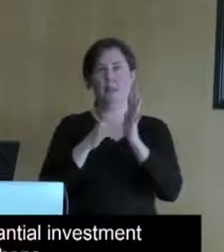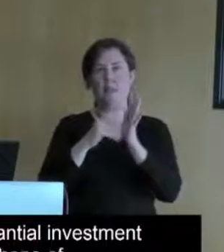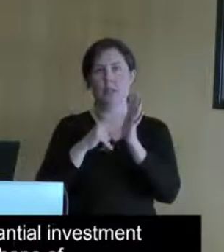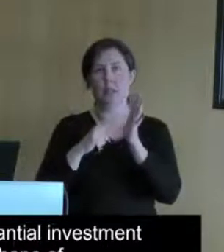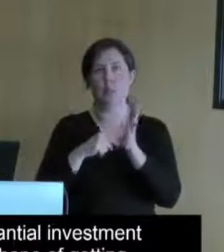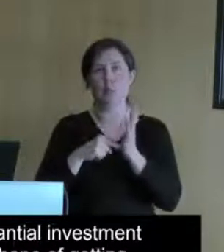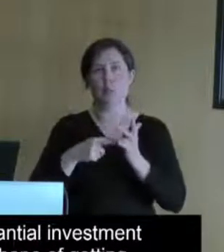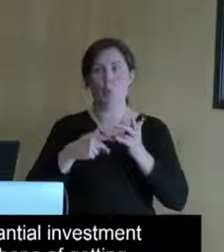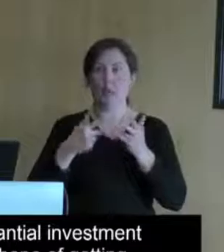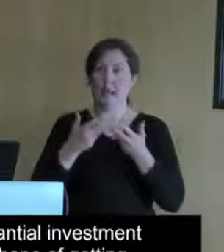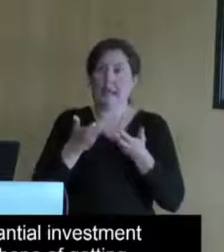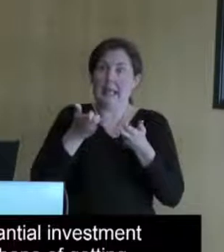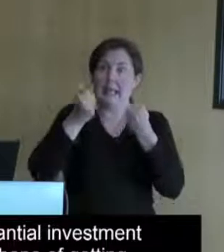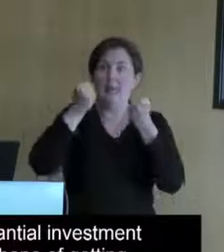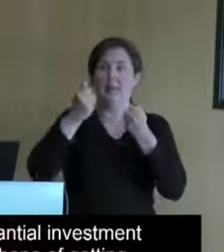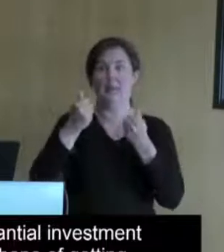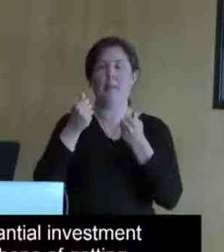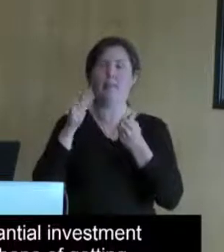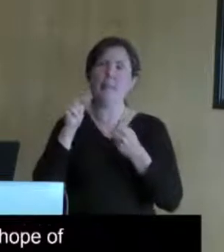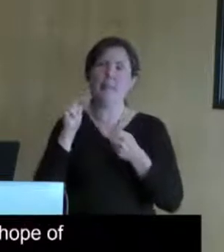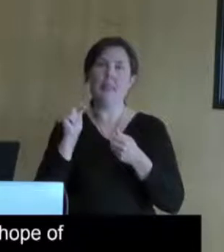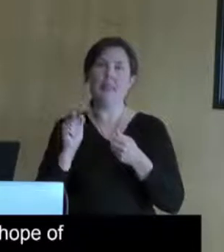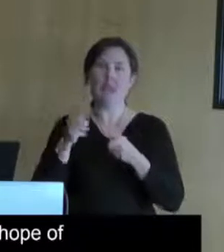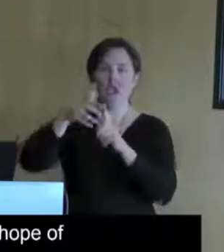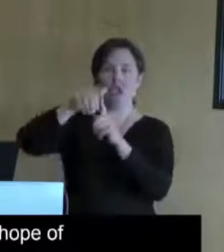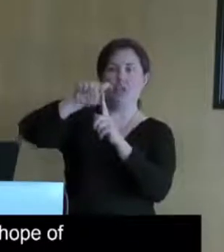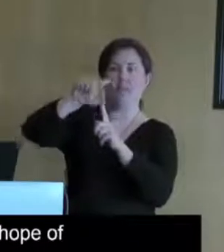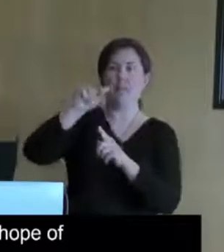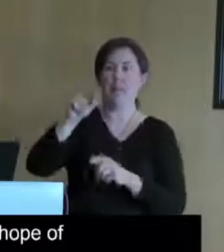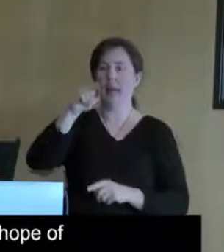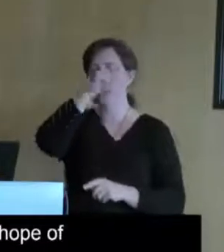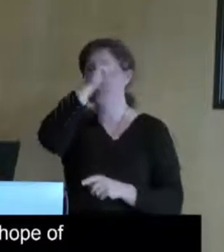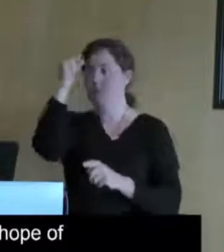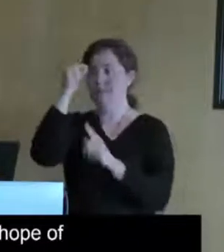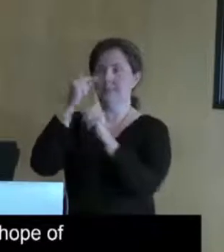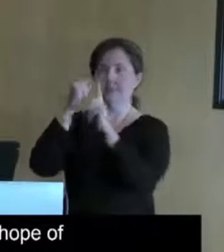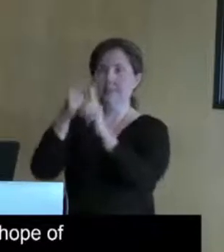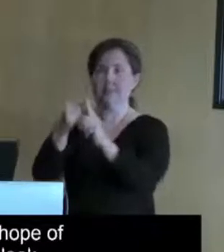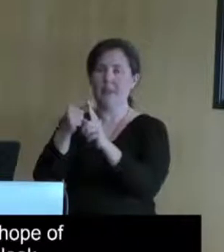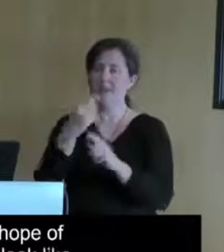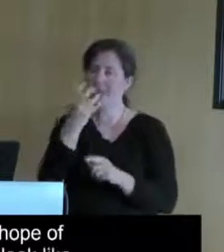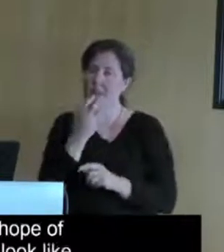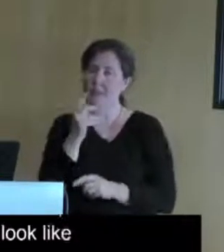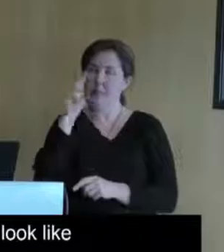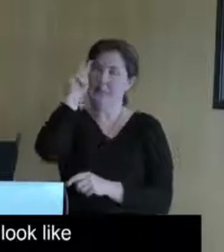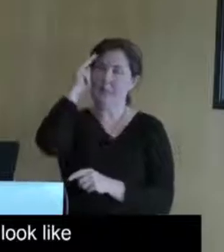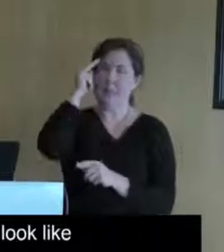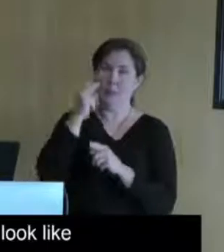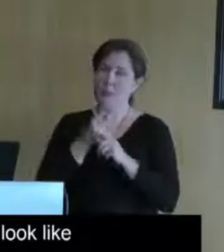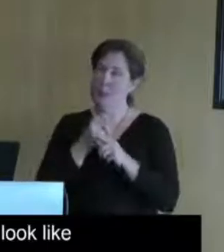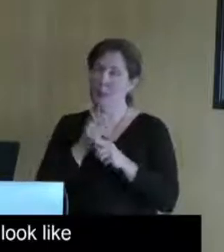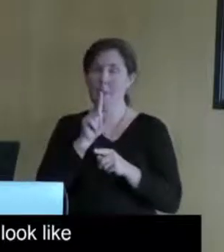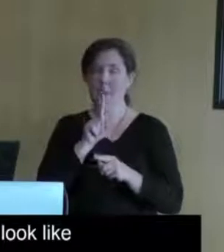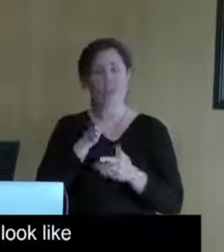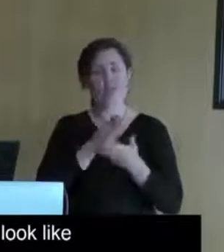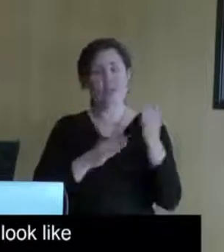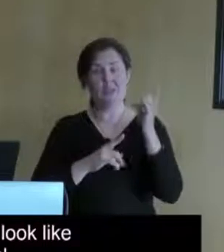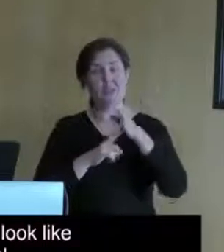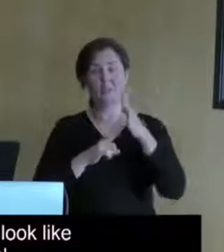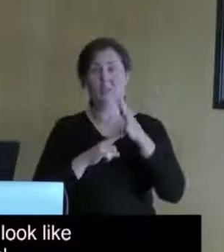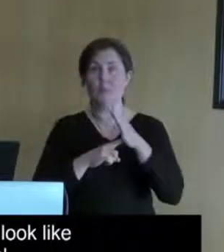made its point about NDIS that there needed to be a very substantial investment at a Commonwealth level